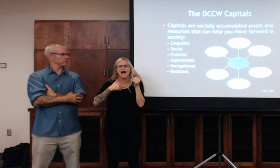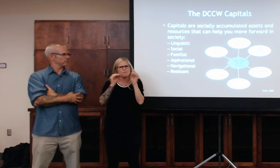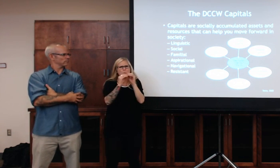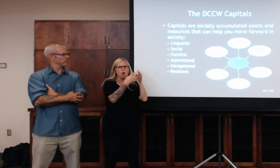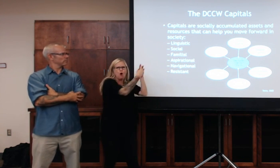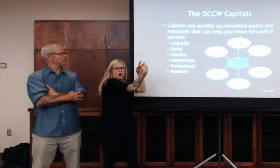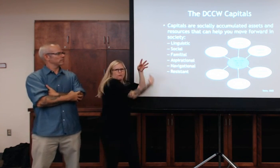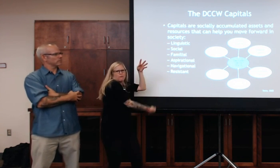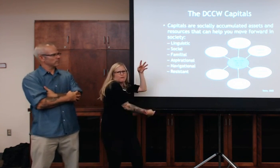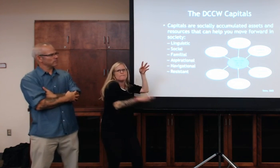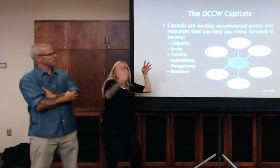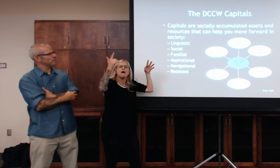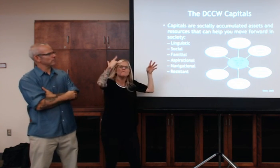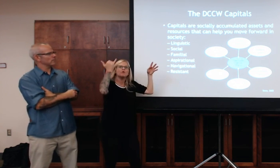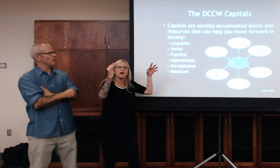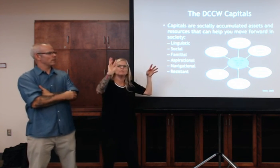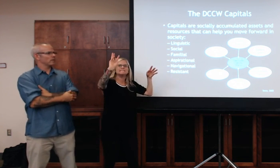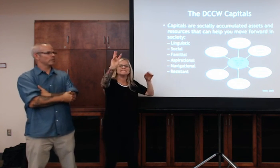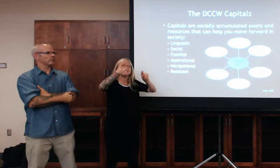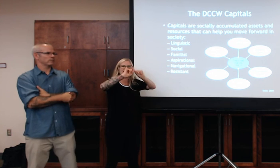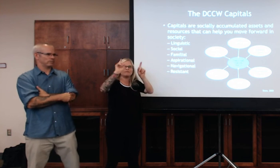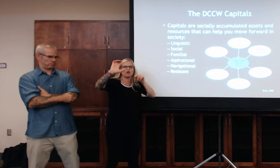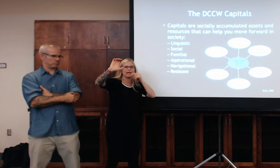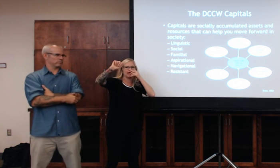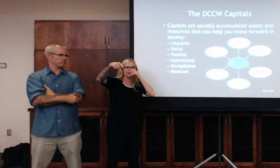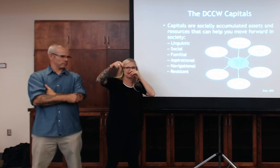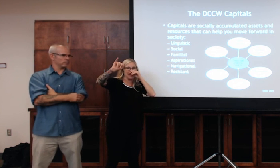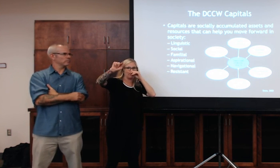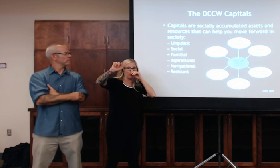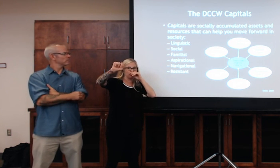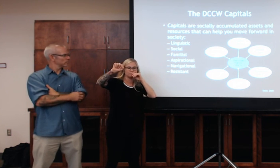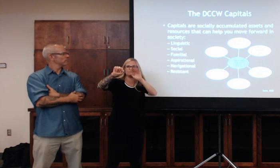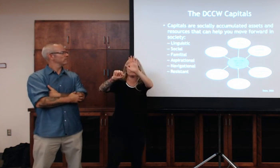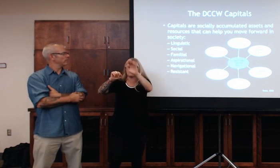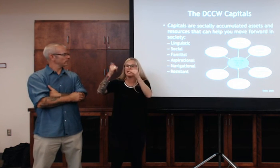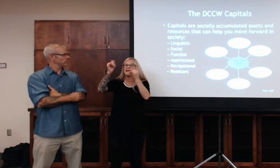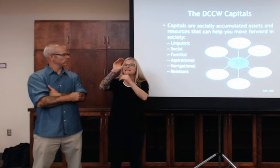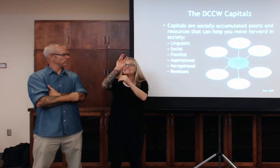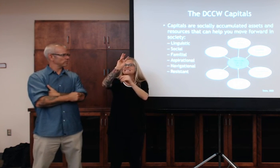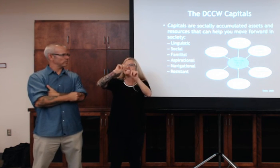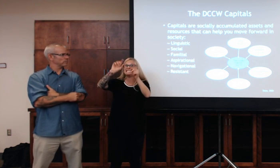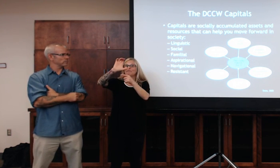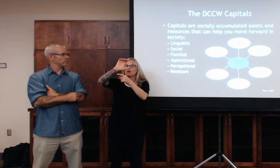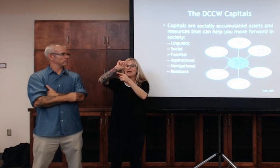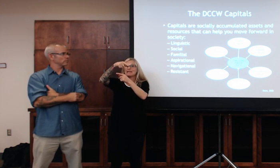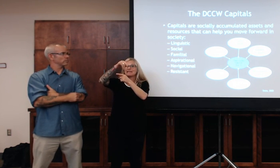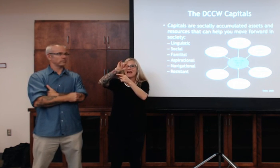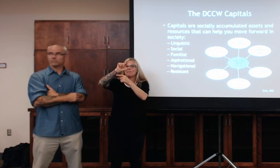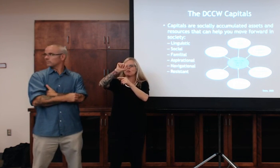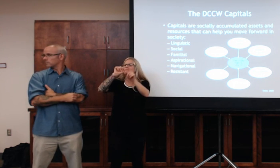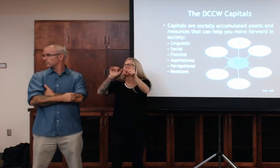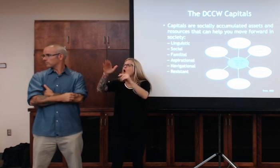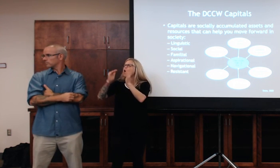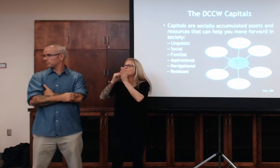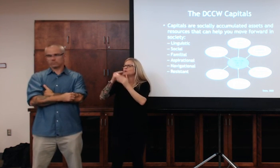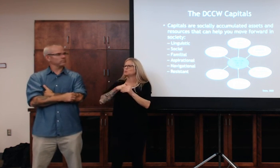of course, there are many more things that we can list, but this is the six different capitals. The different capitals, often we see the